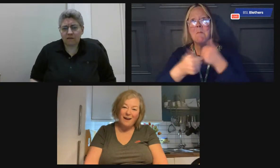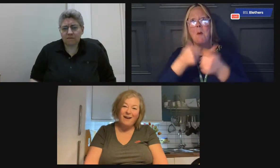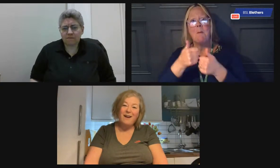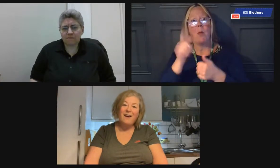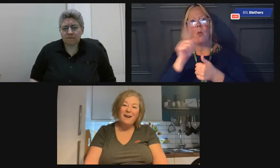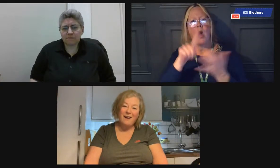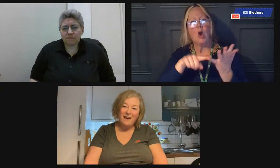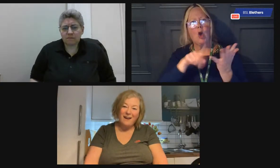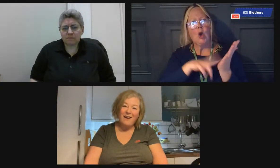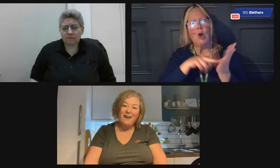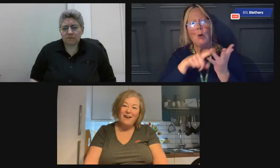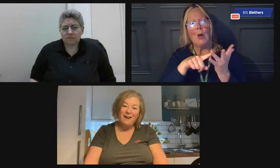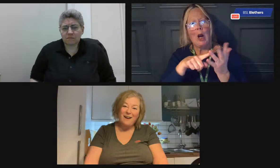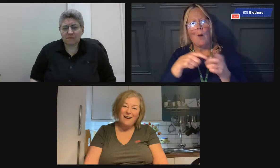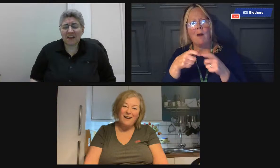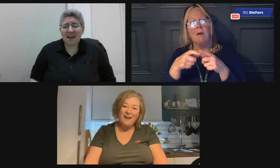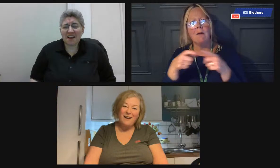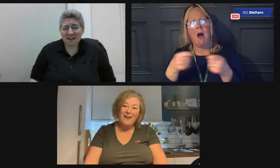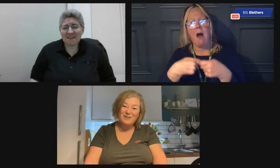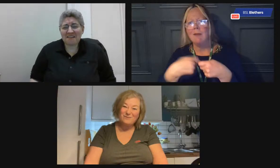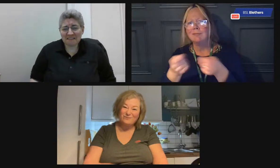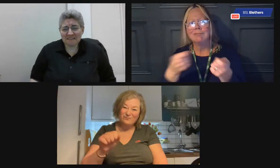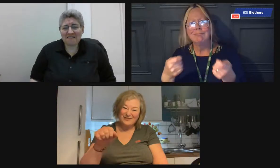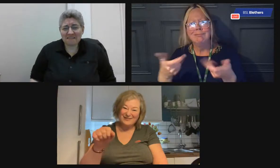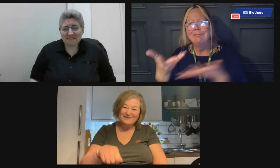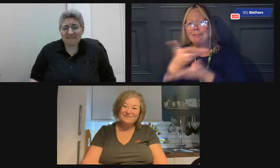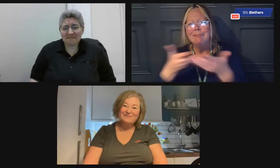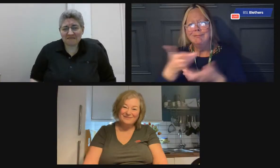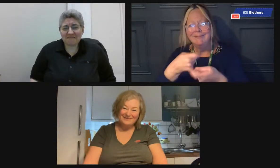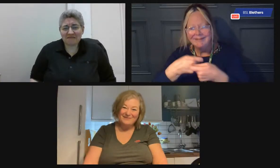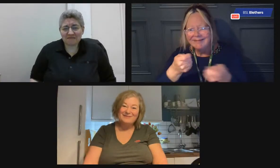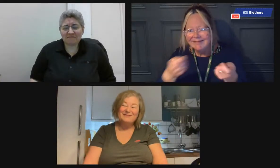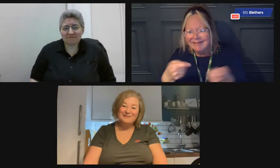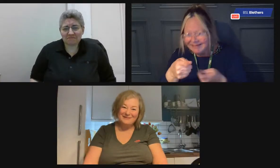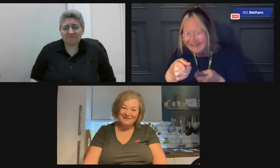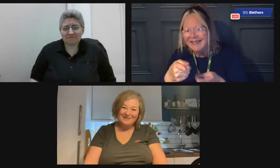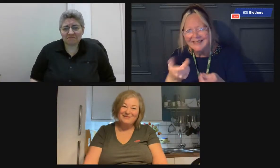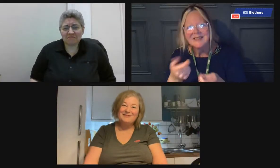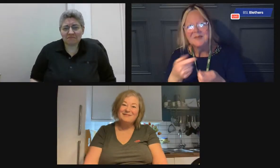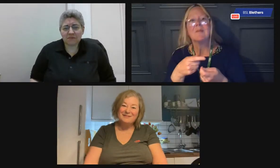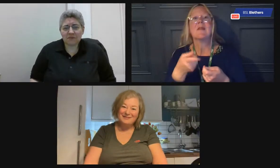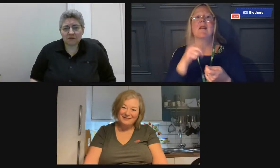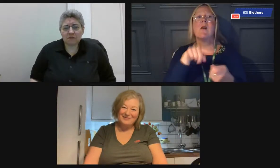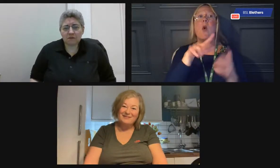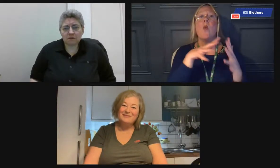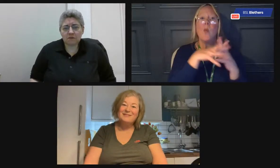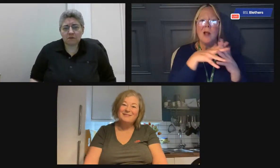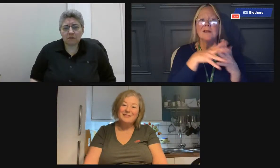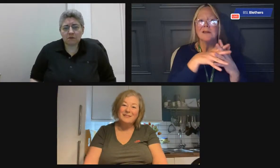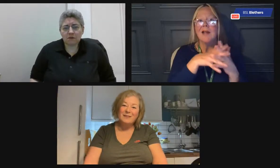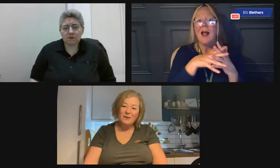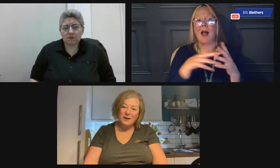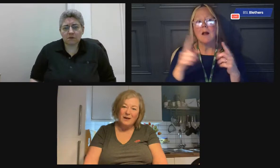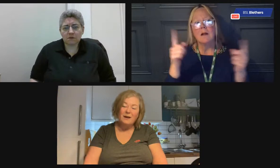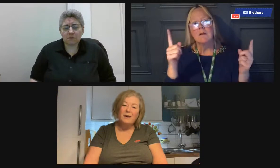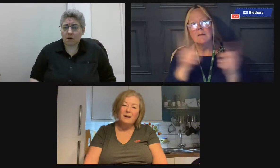Um, at the moment, that seems very popular. The Uno card game is a real winner in that group at the